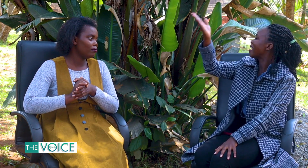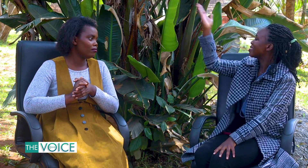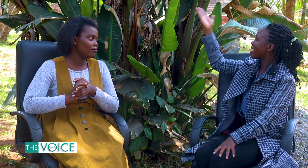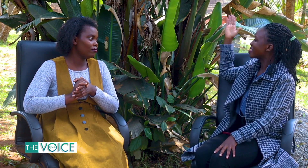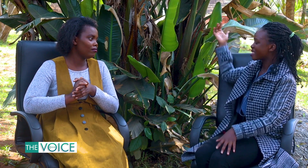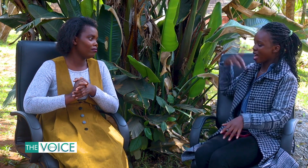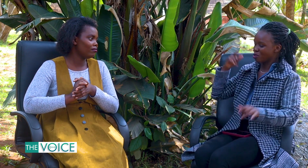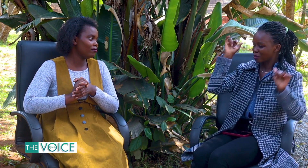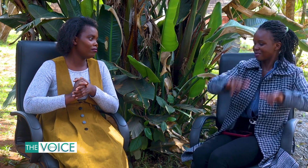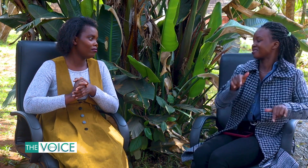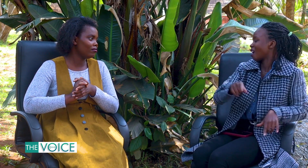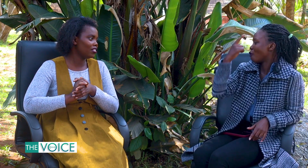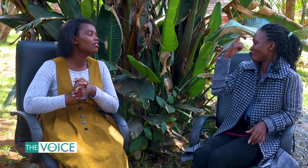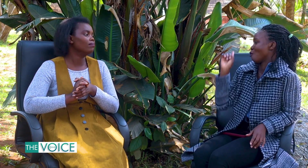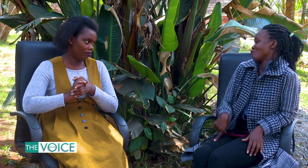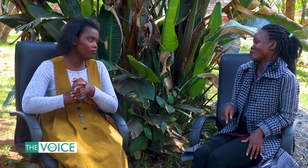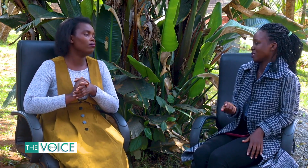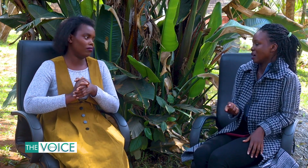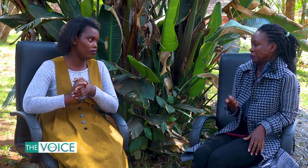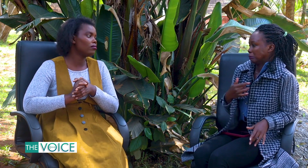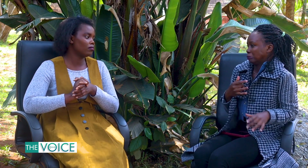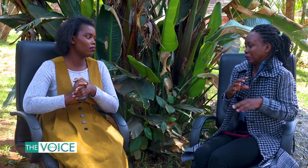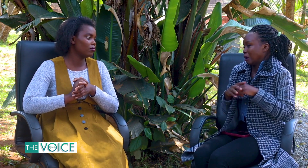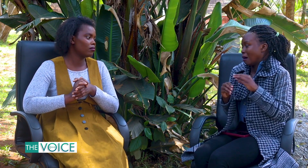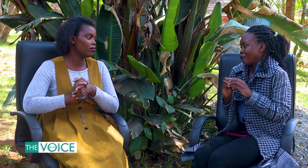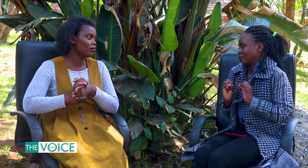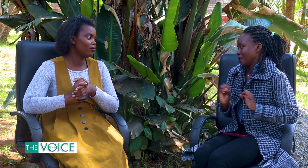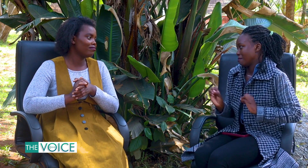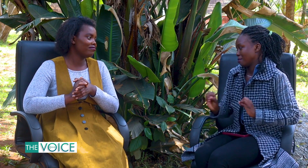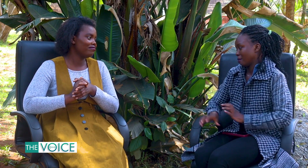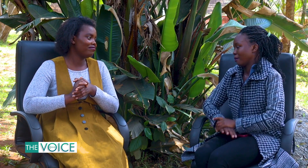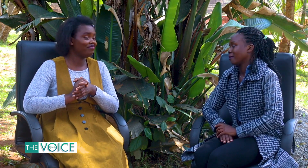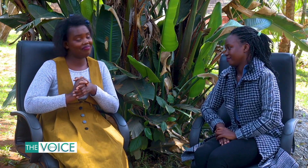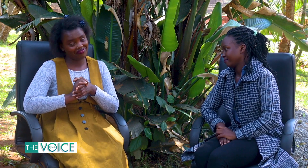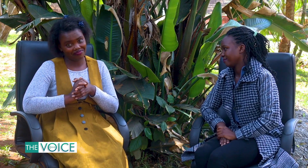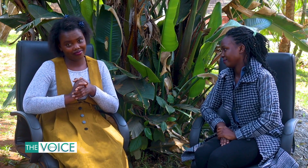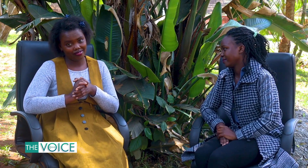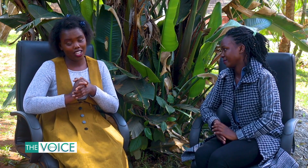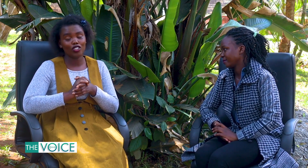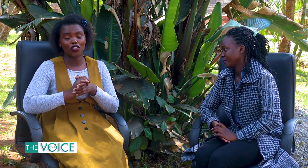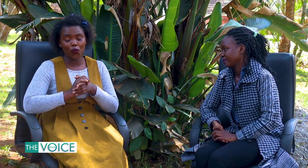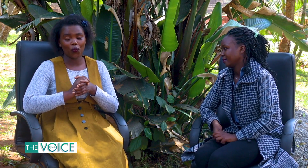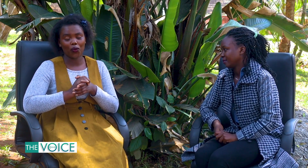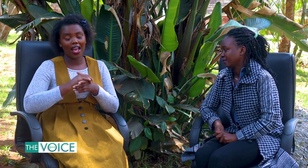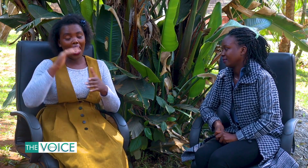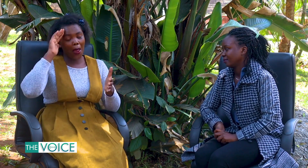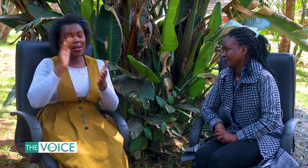say we have so many deaf people out there who are not really comfortable, but for me, I'm much, much okay.